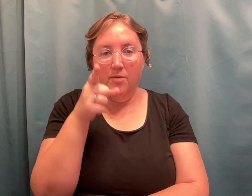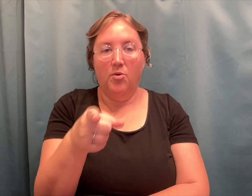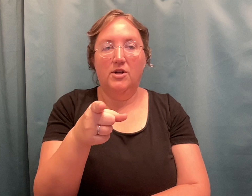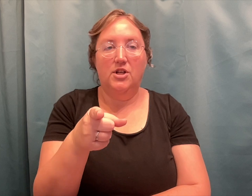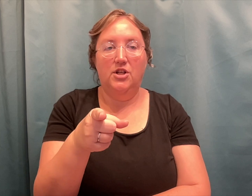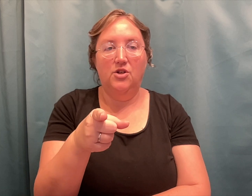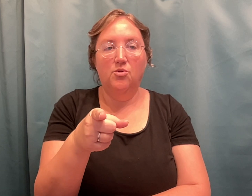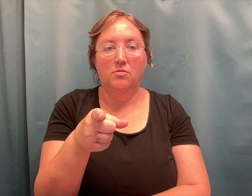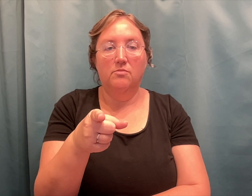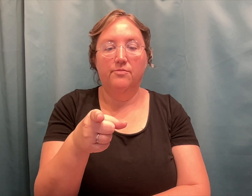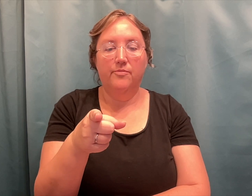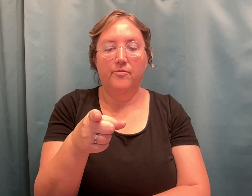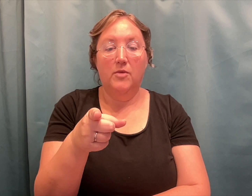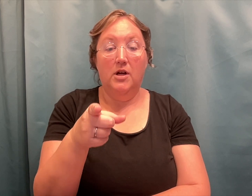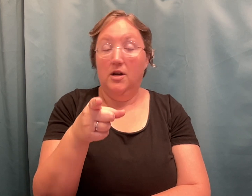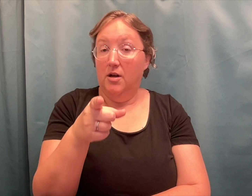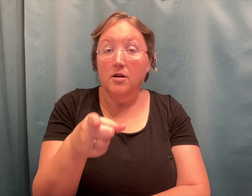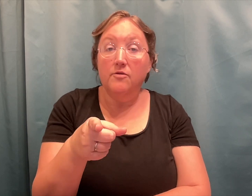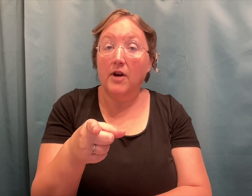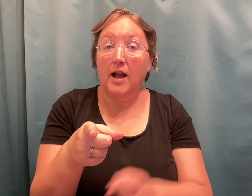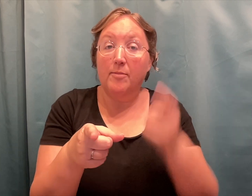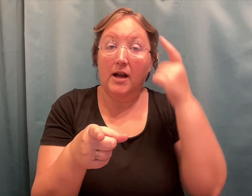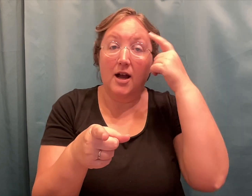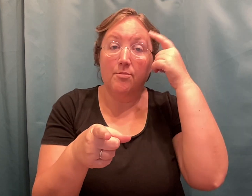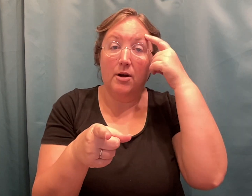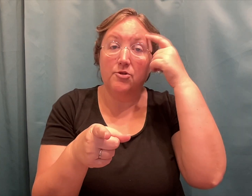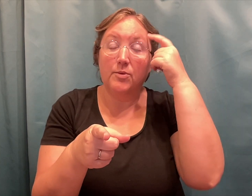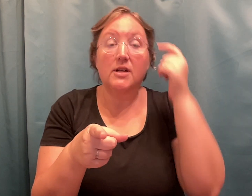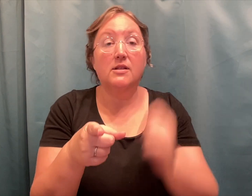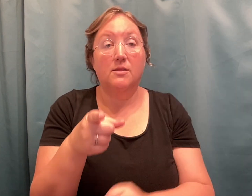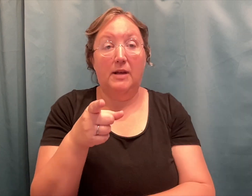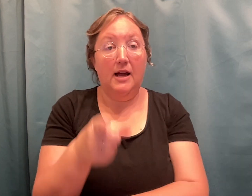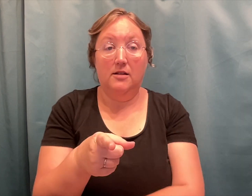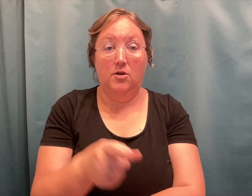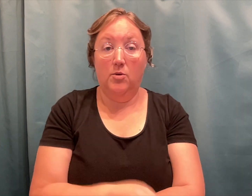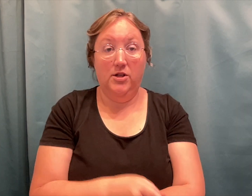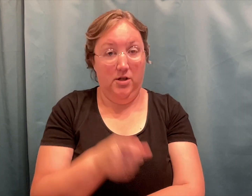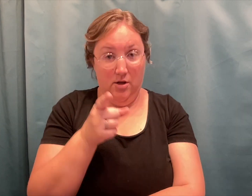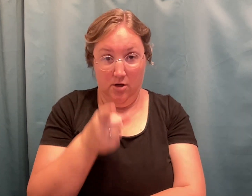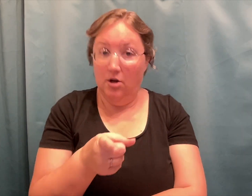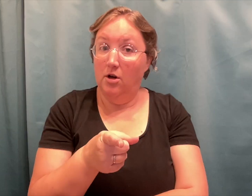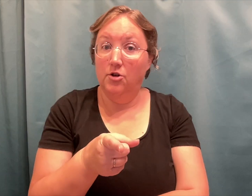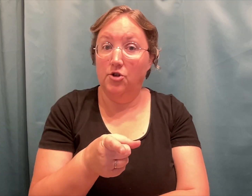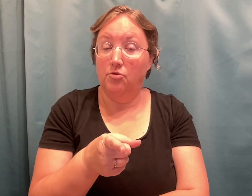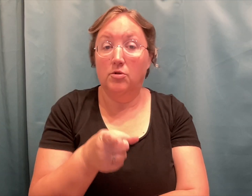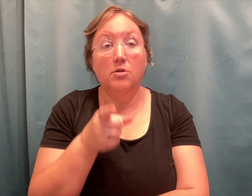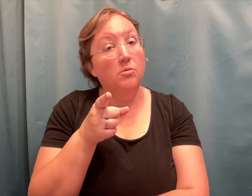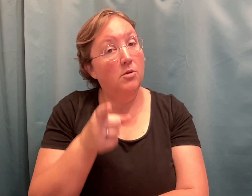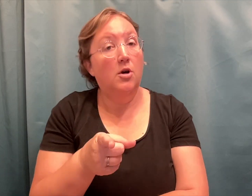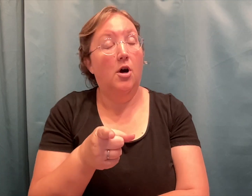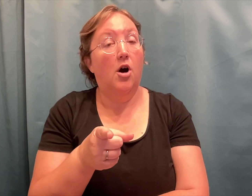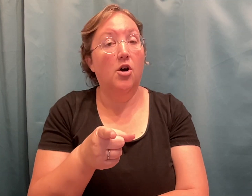point to you. If I have my eyebrows raised, that's me asking a question. Do you? Are